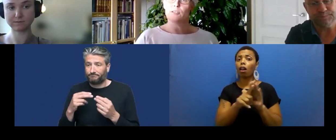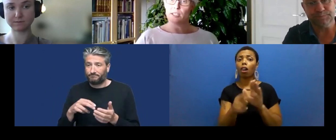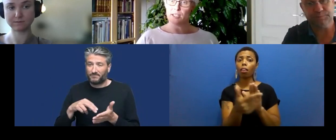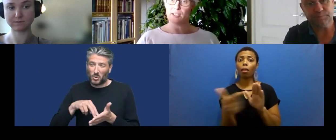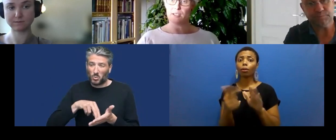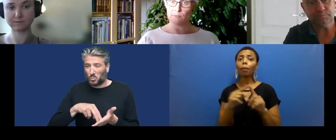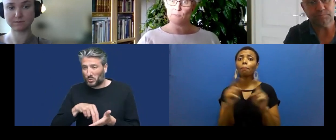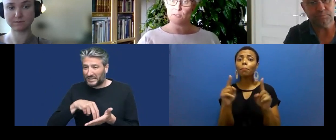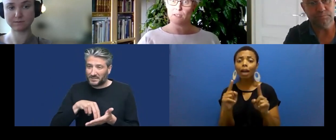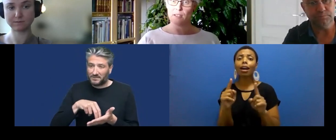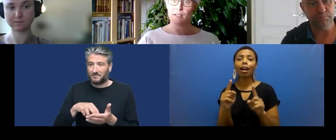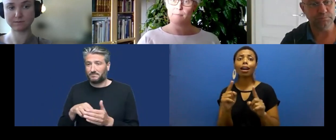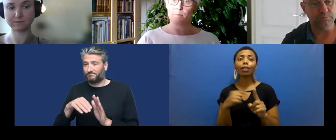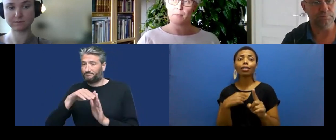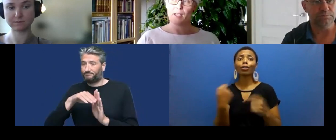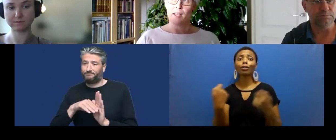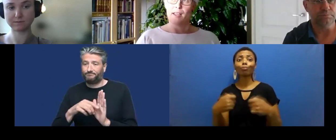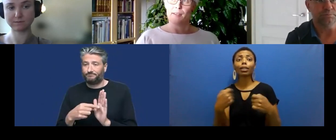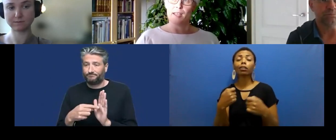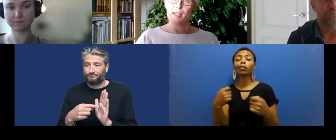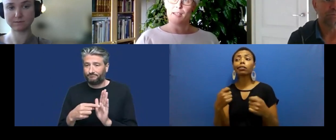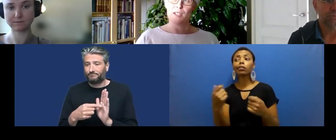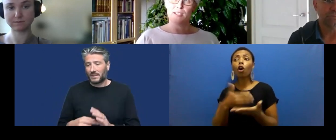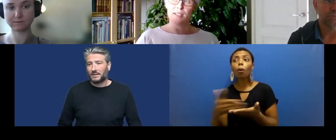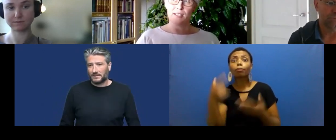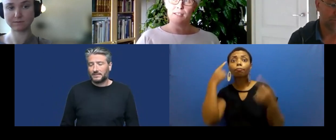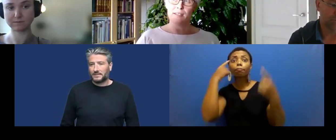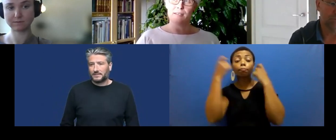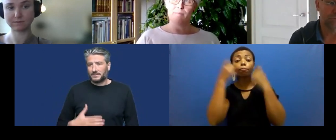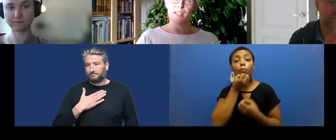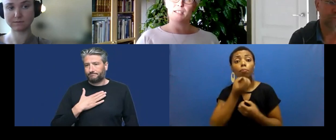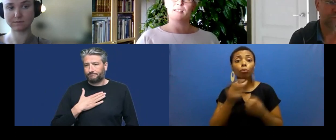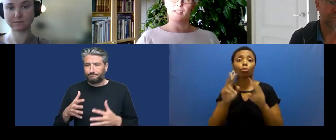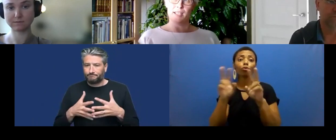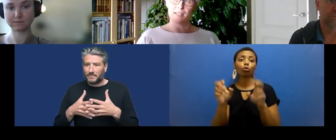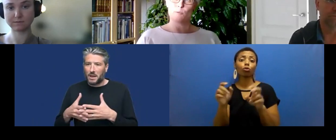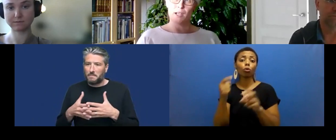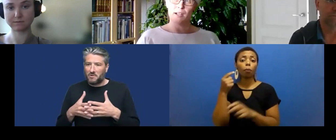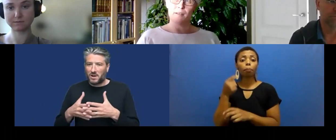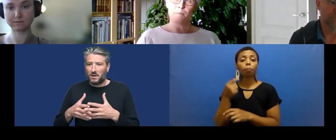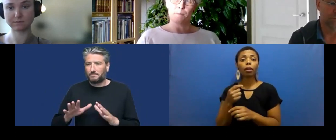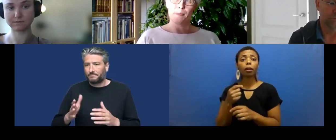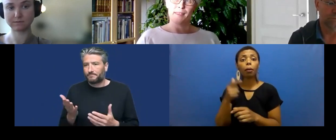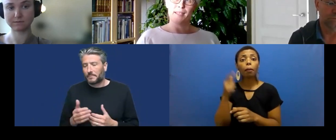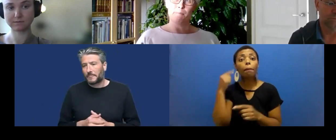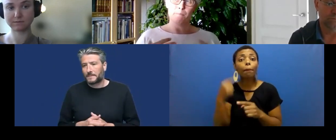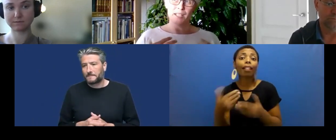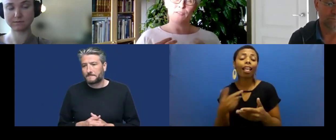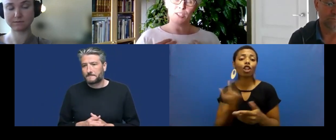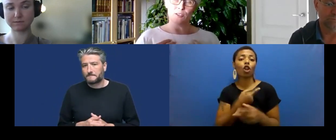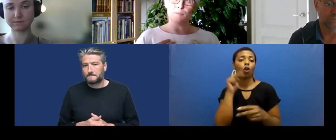of good initiatives. And we see these things where